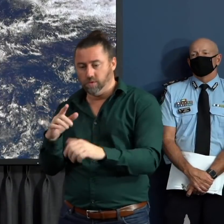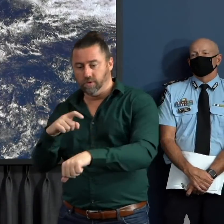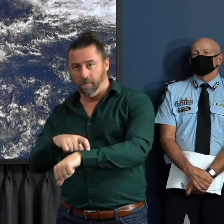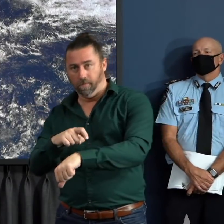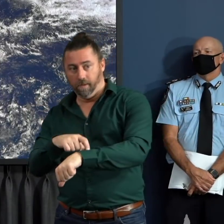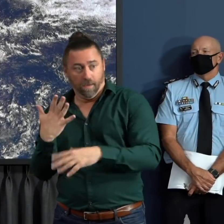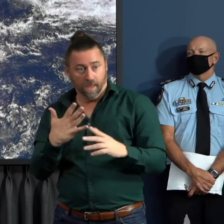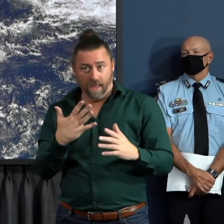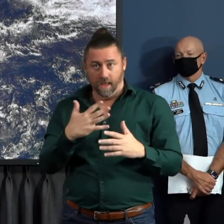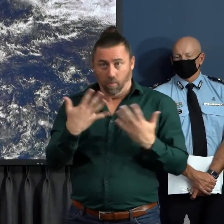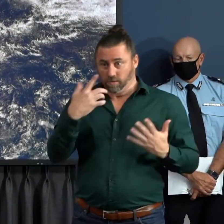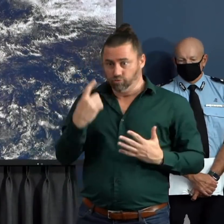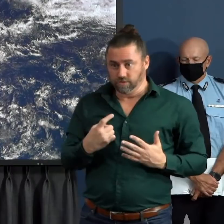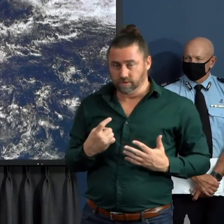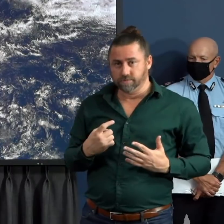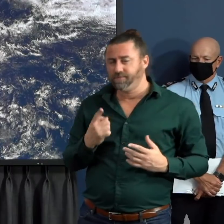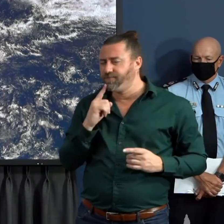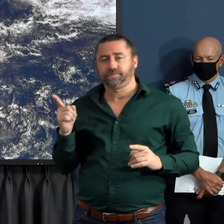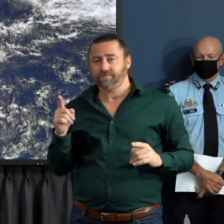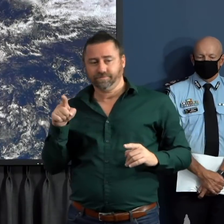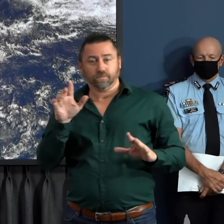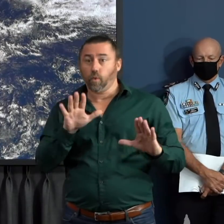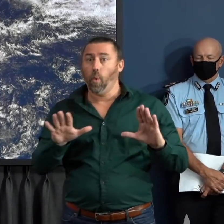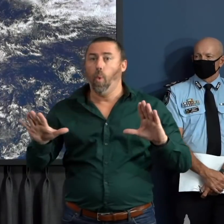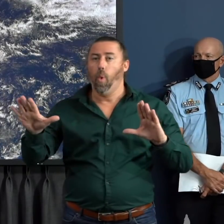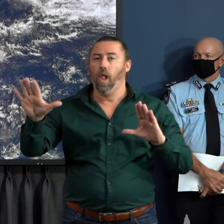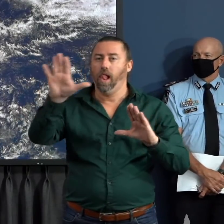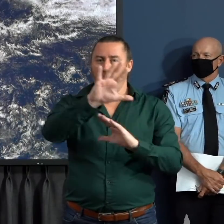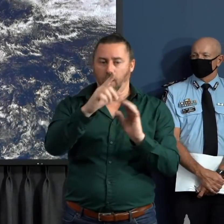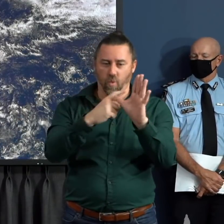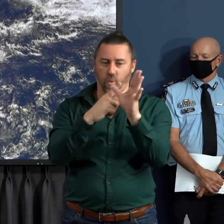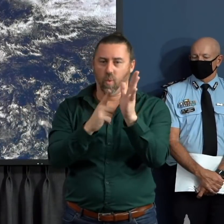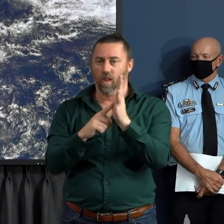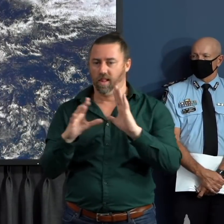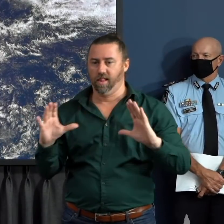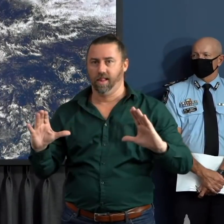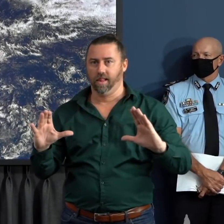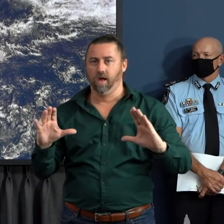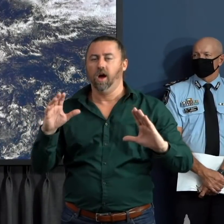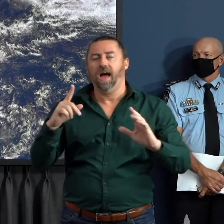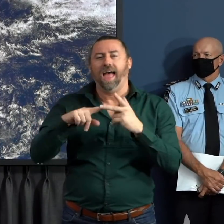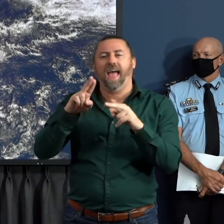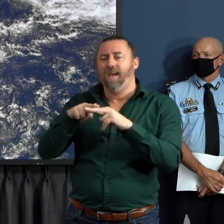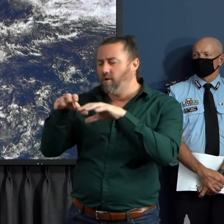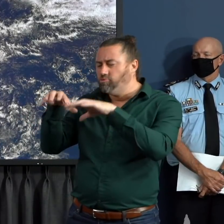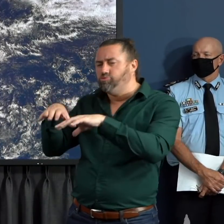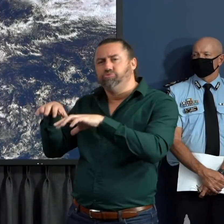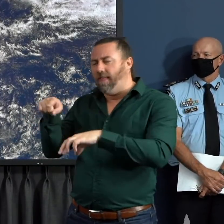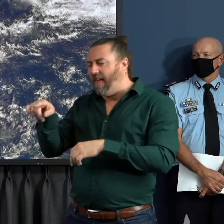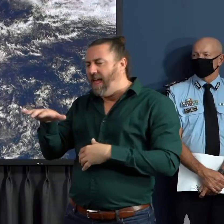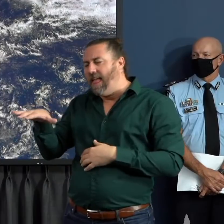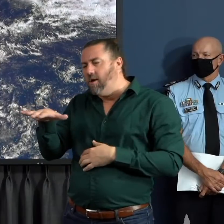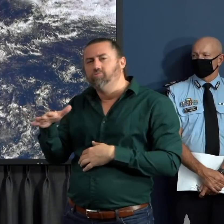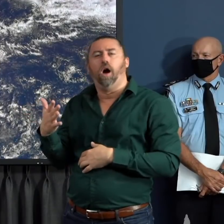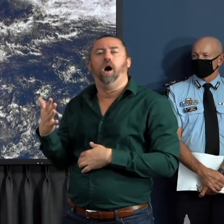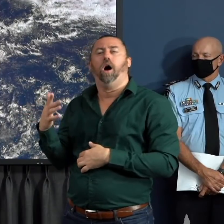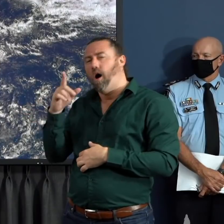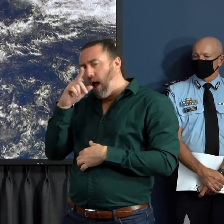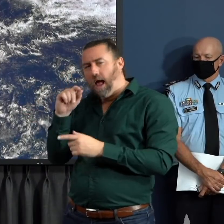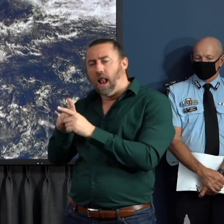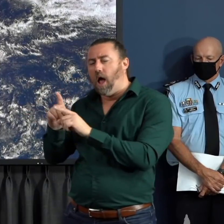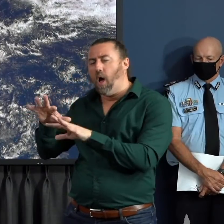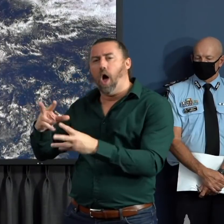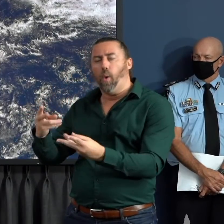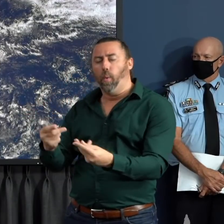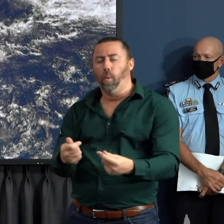acute? It's right across the southeast, and it's in all of the rivers and the catchments, and it's all